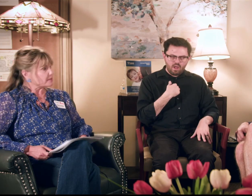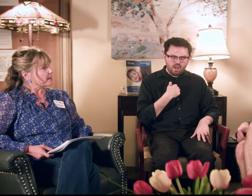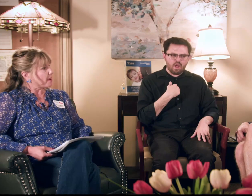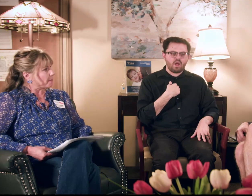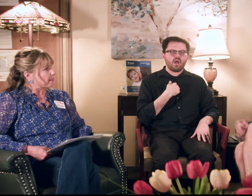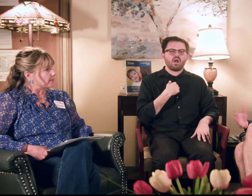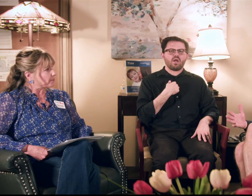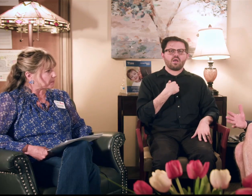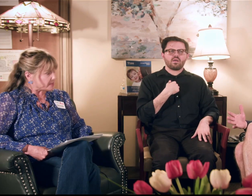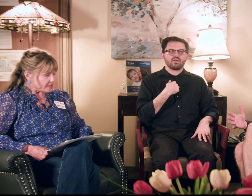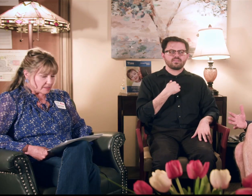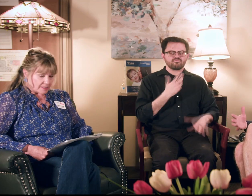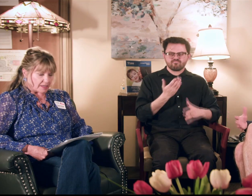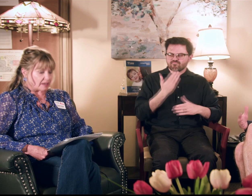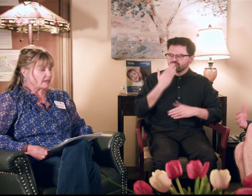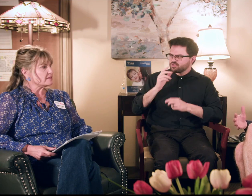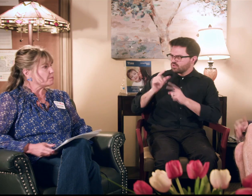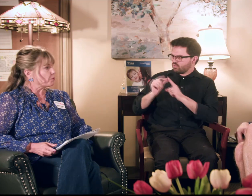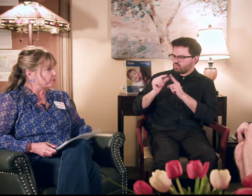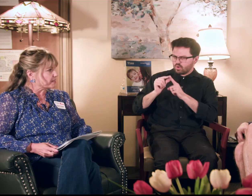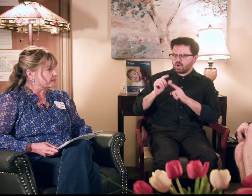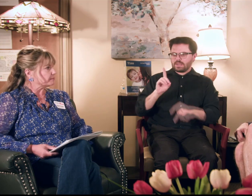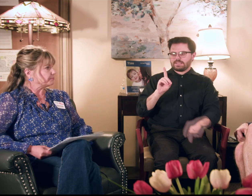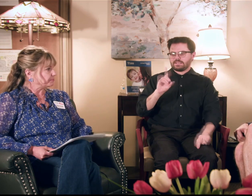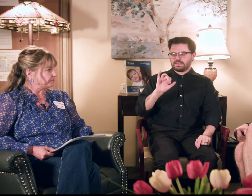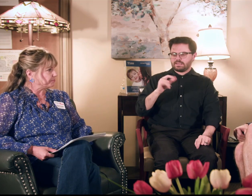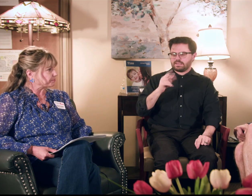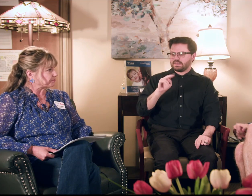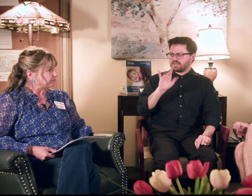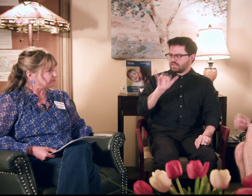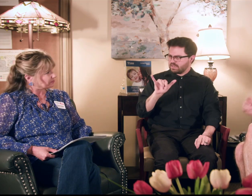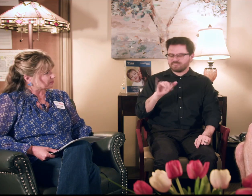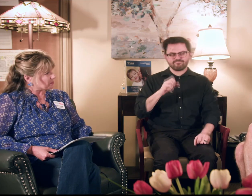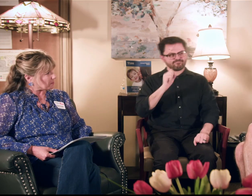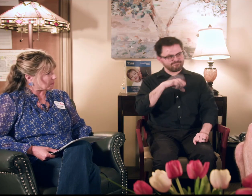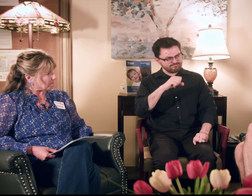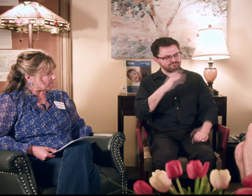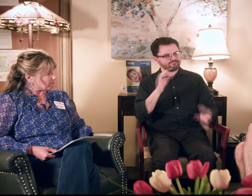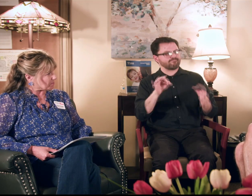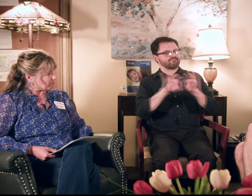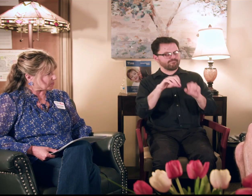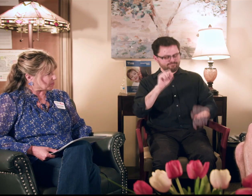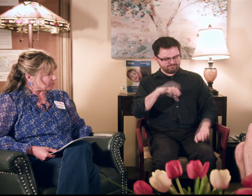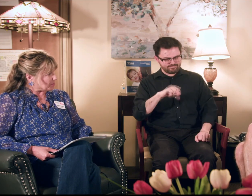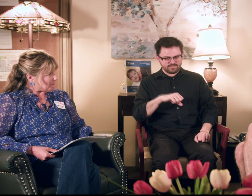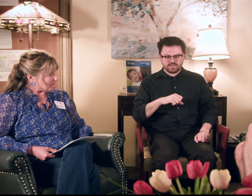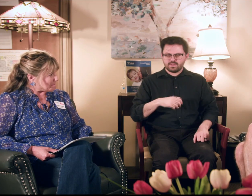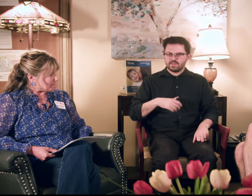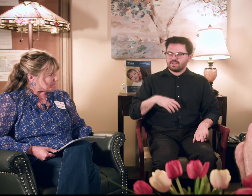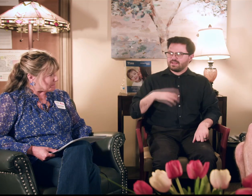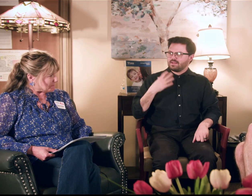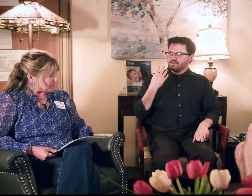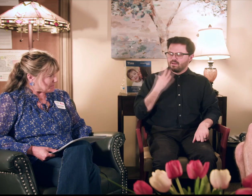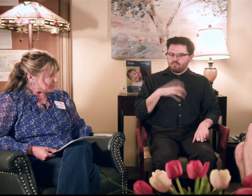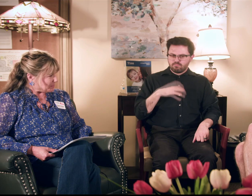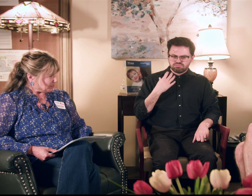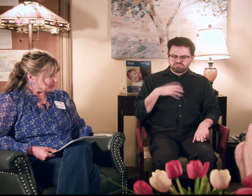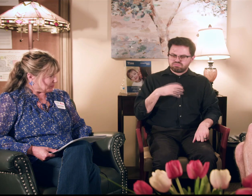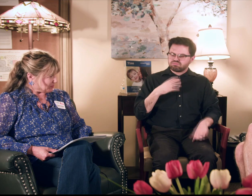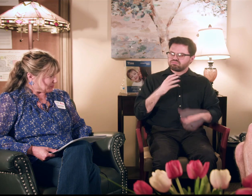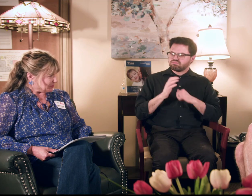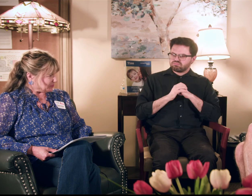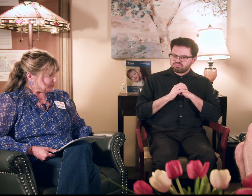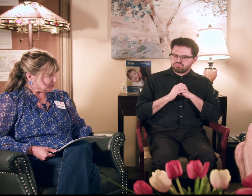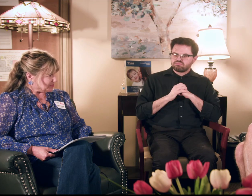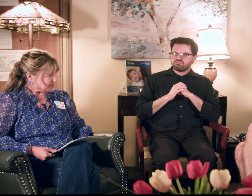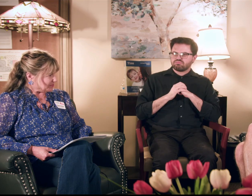so Such a good word, yeah, dignity that you dignity, said, those it's things. important. So, like, man, I could just talk about I